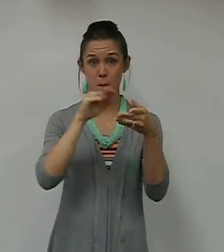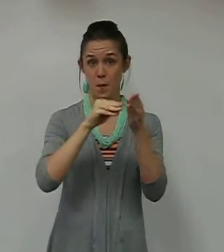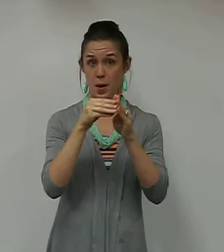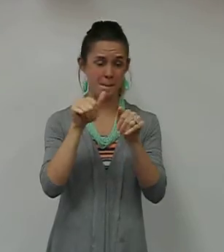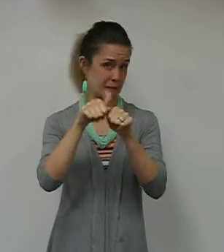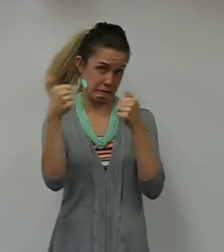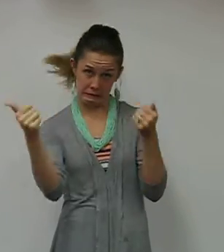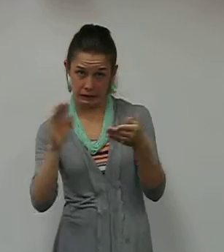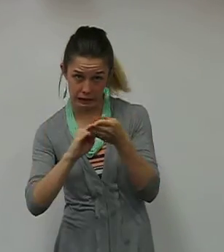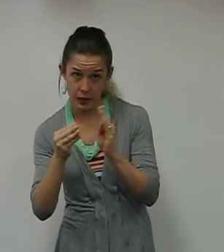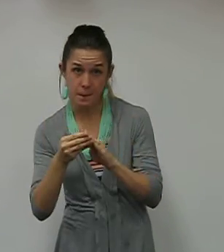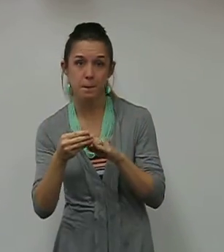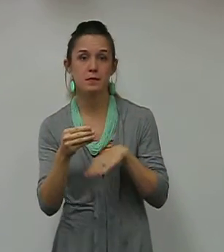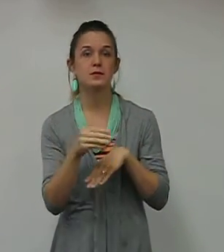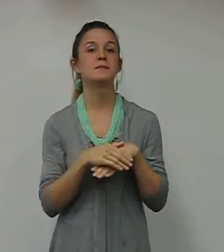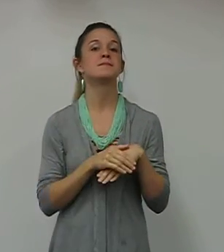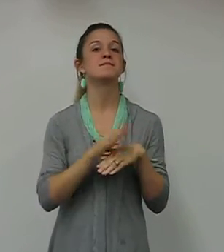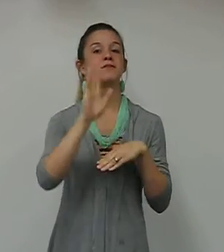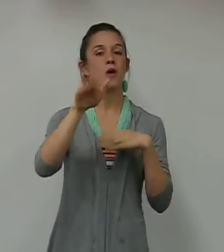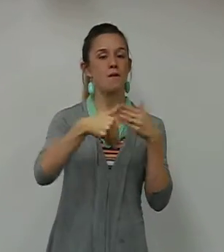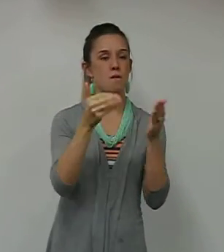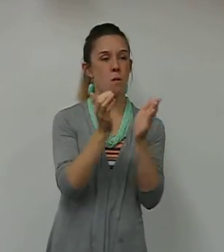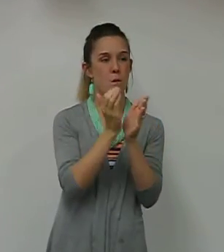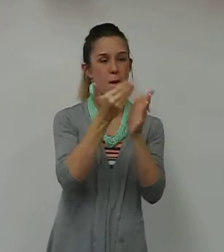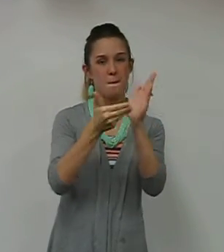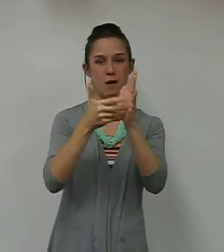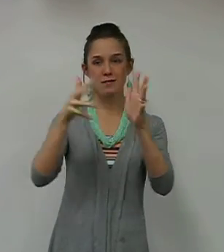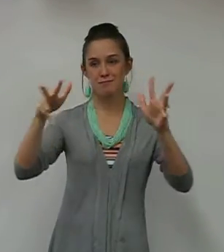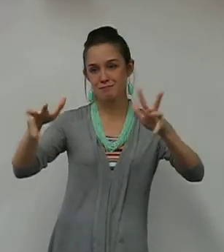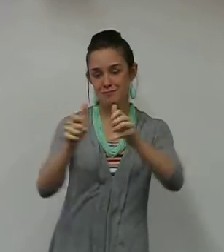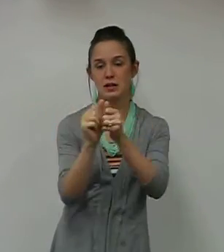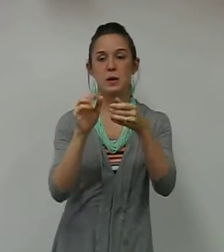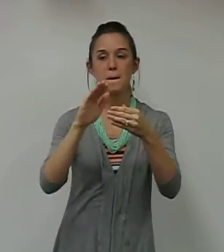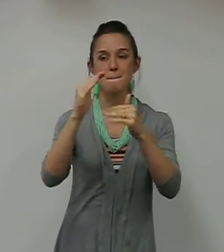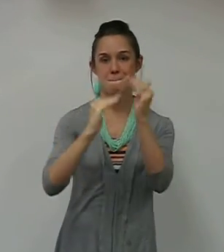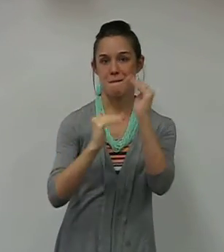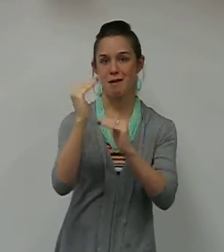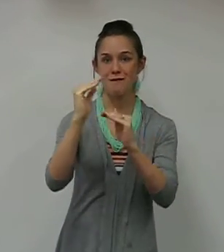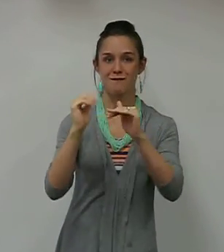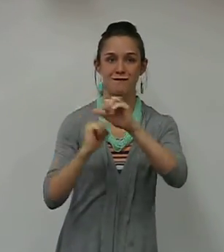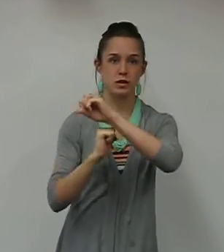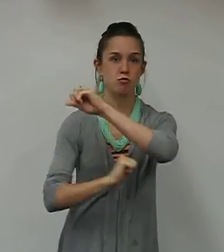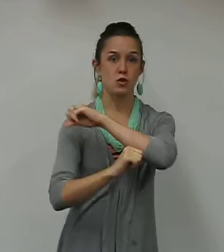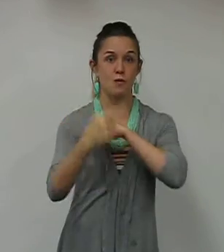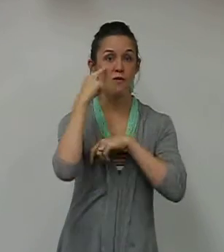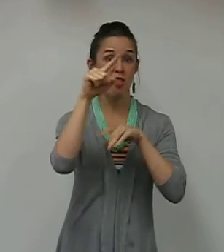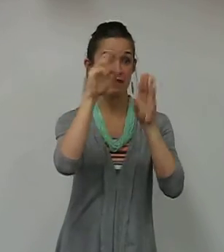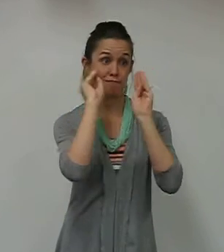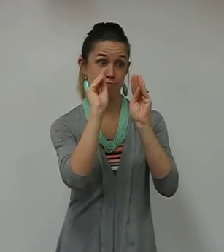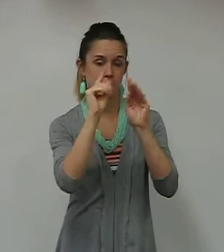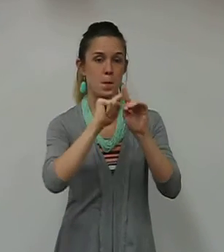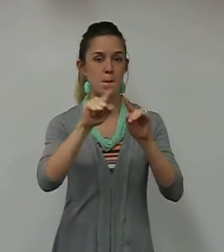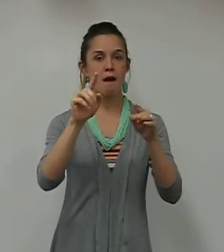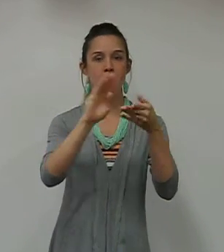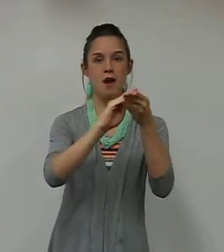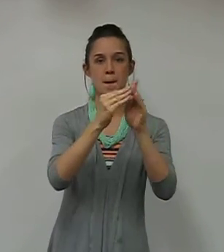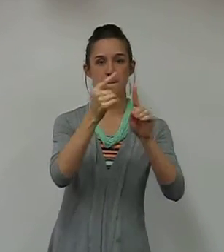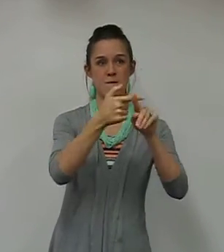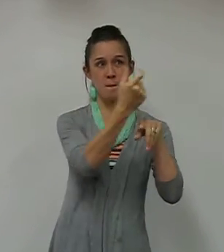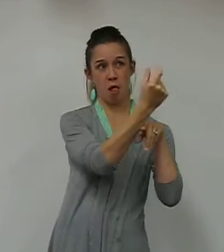and so all of those little pieces fit together to build a foundation on which to build this lesson. But the numbers from 11 to 19 are tricky